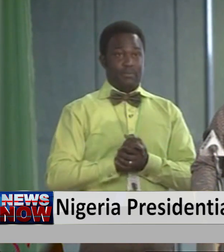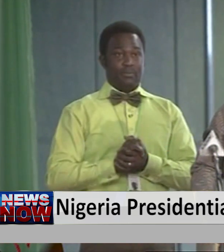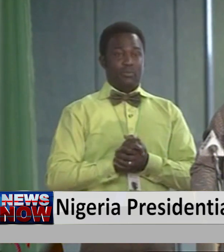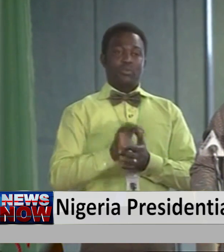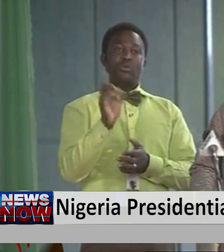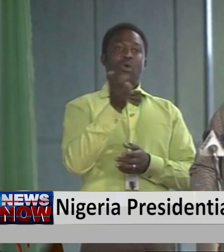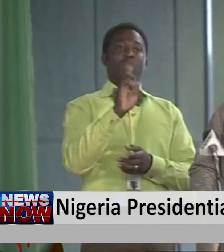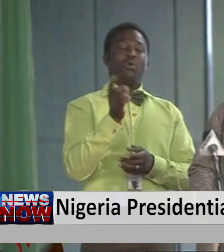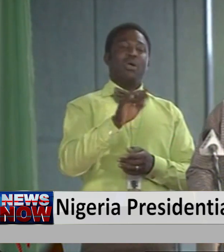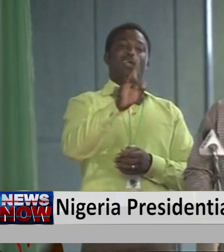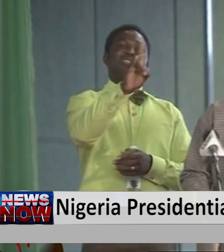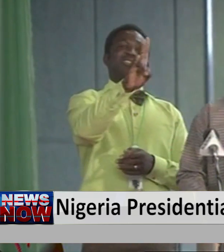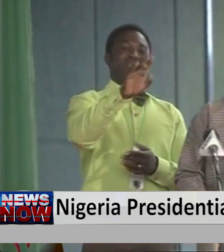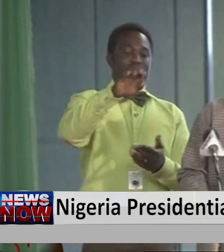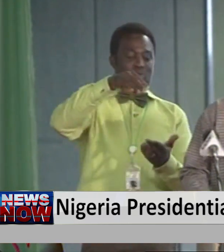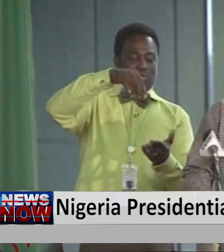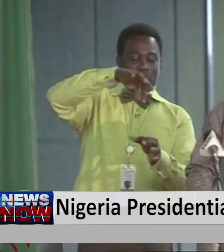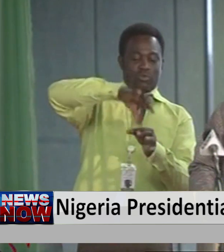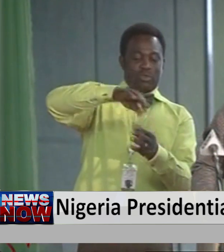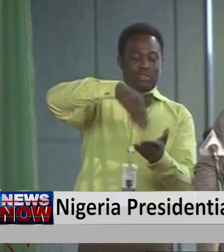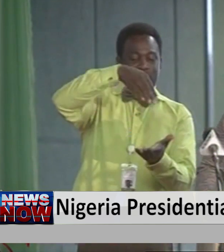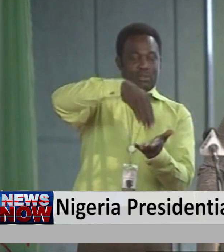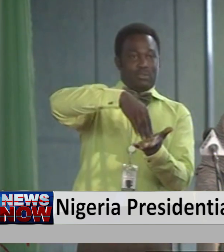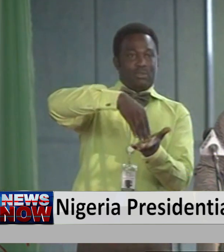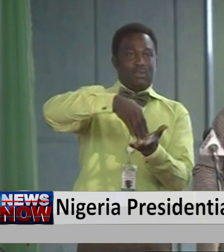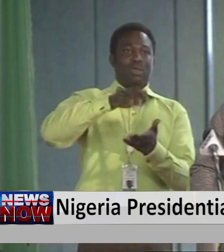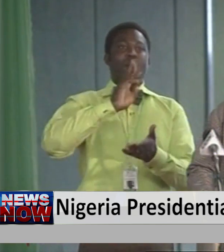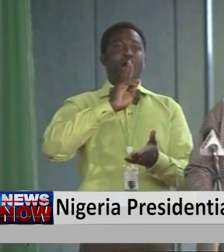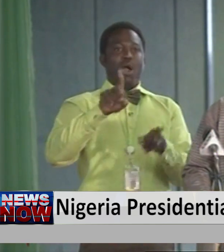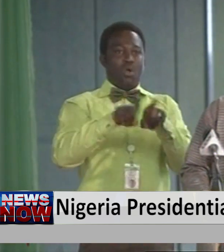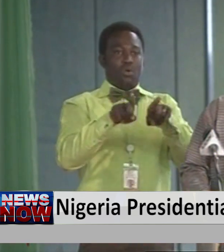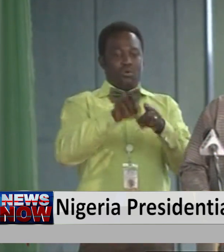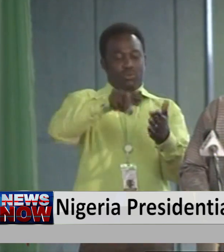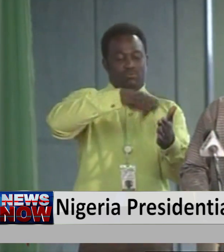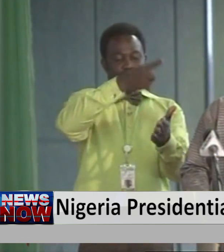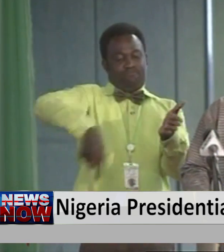where 7 polling units were cancelled,